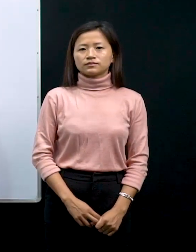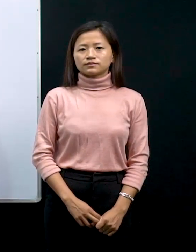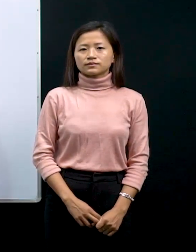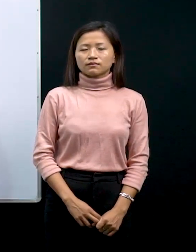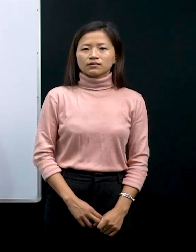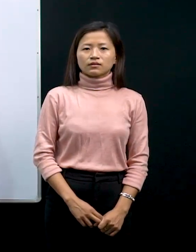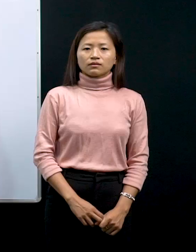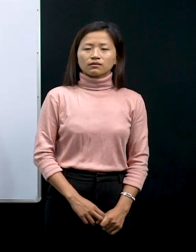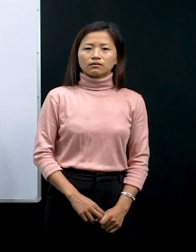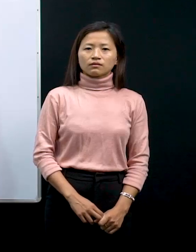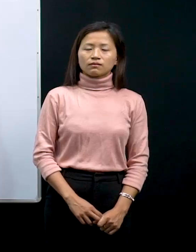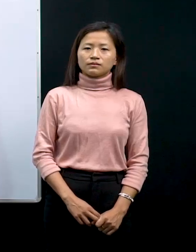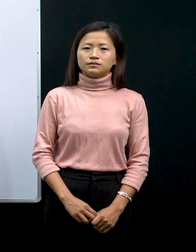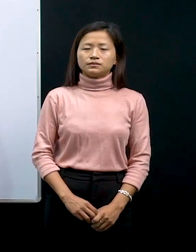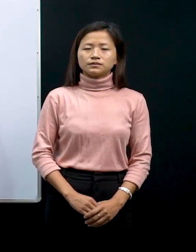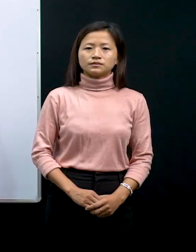Okay. Now,